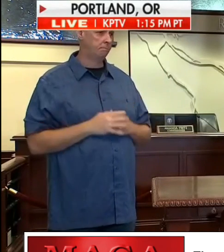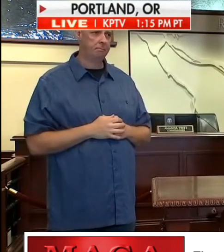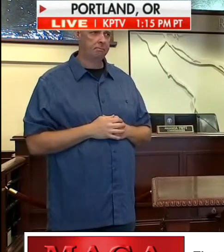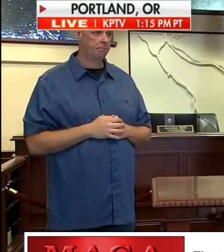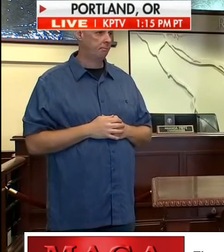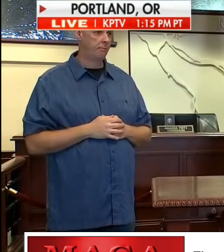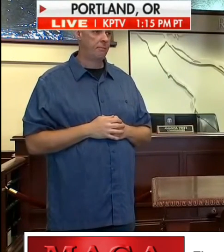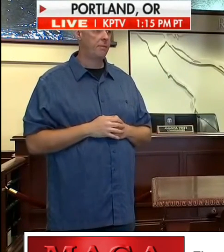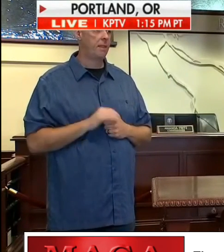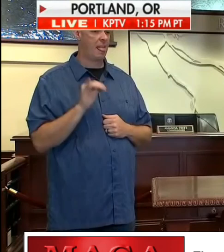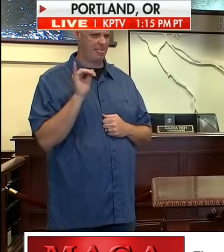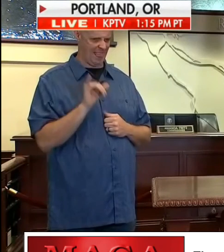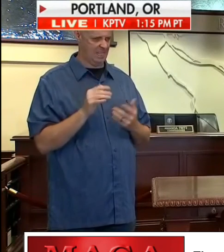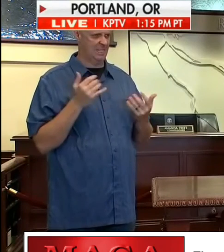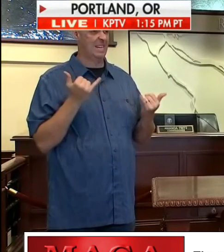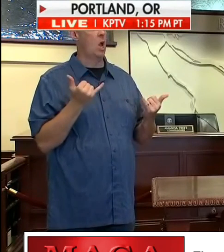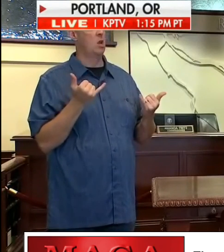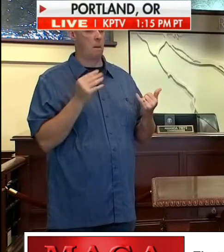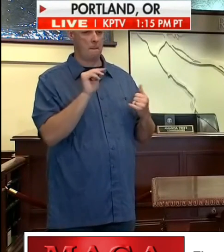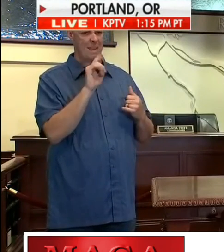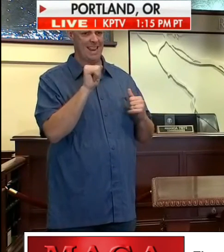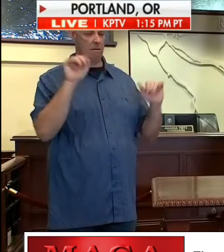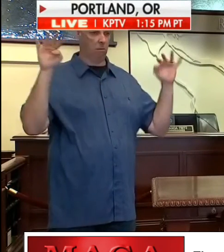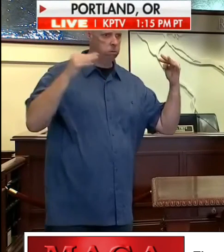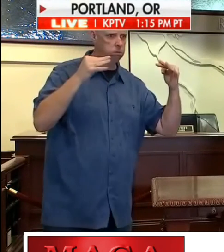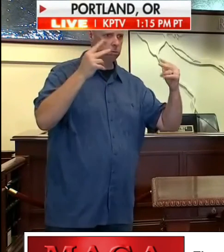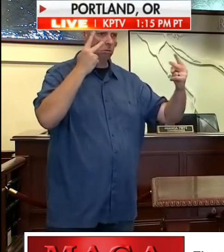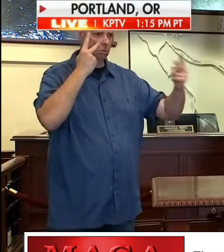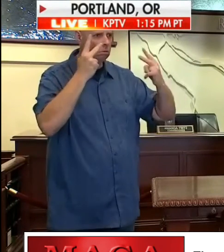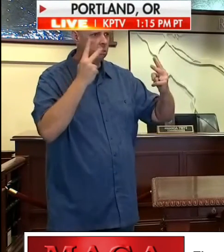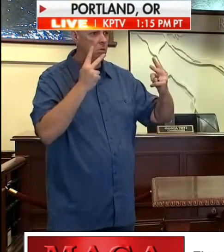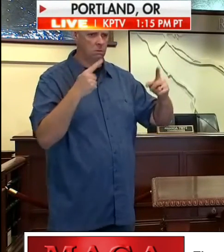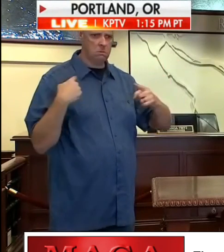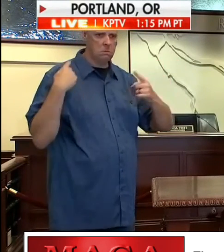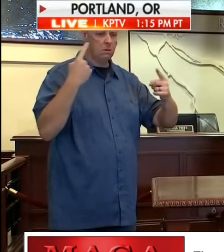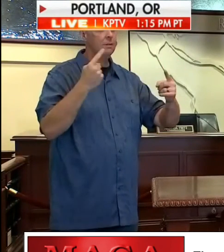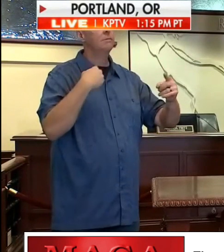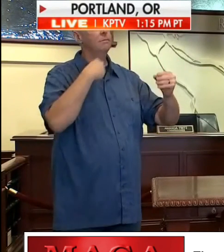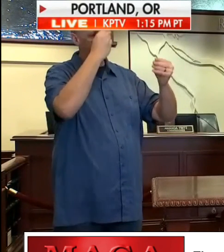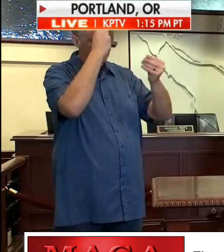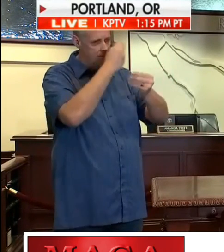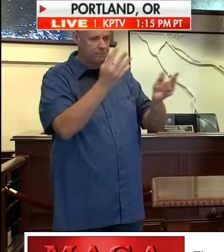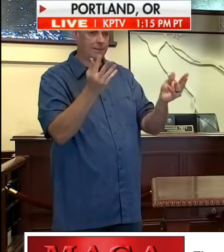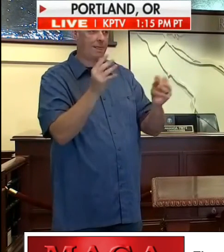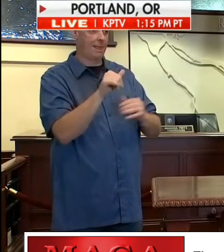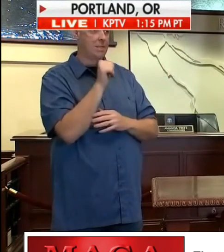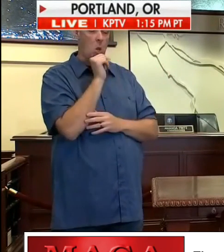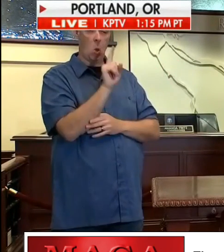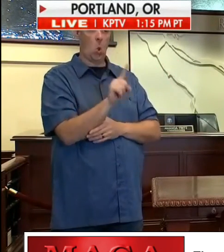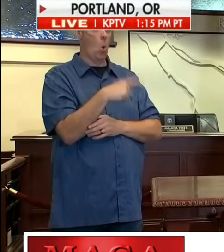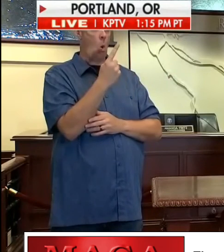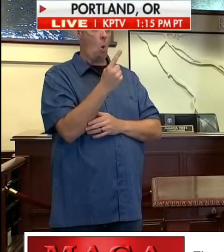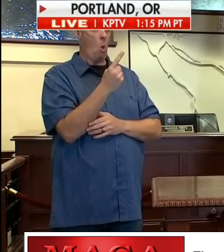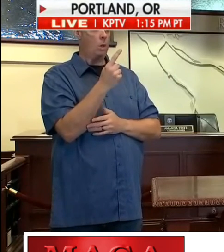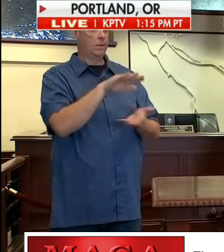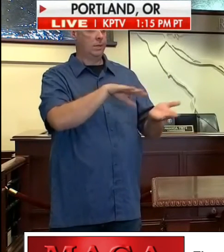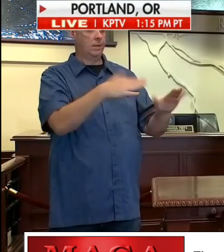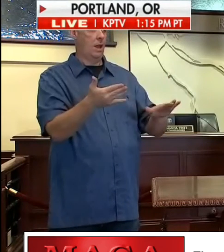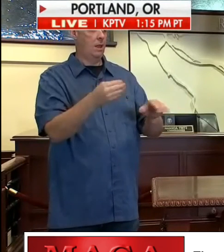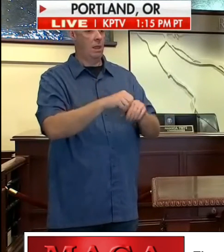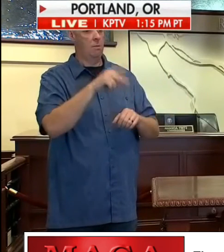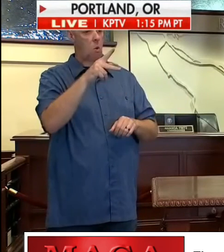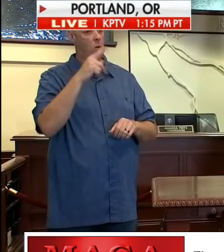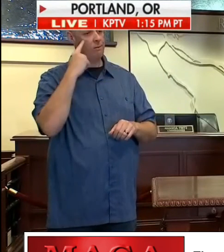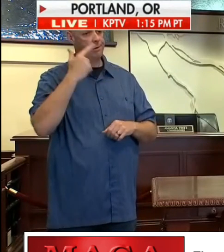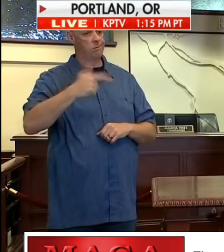This event is already gaining extreme media attention, and I will once again point out this is not the only life lost to gun violence in